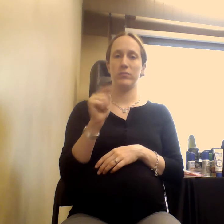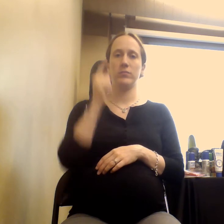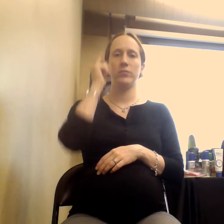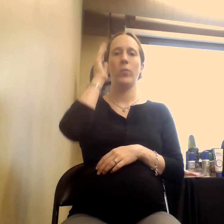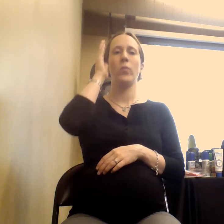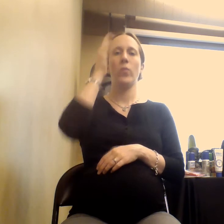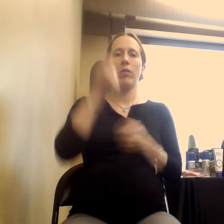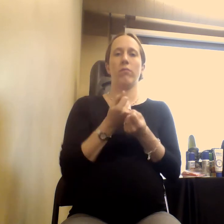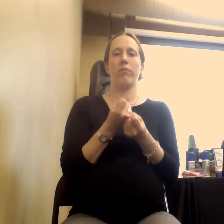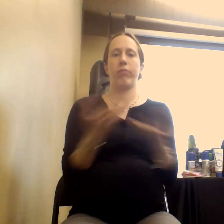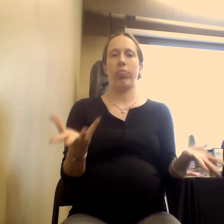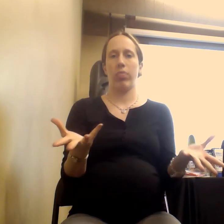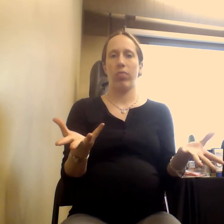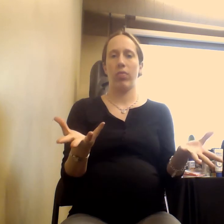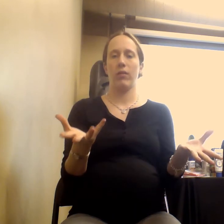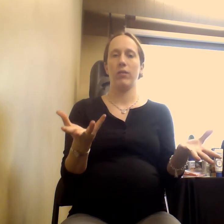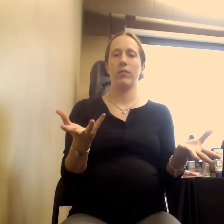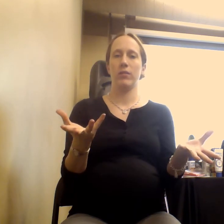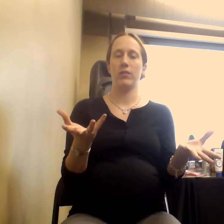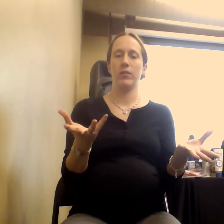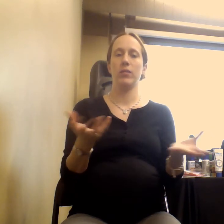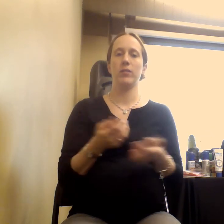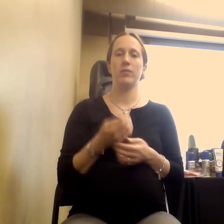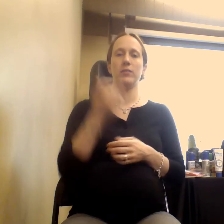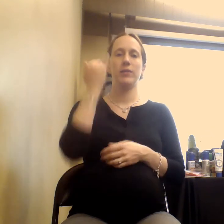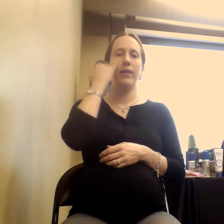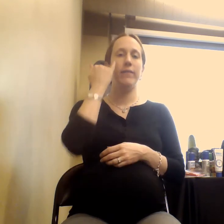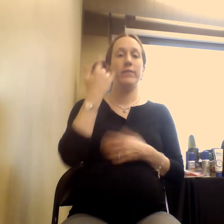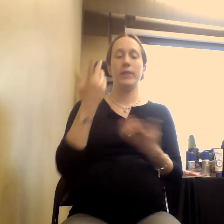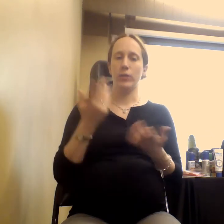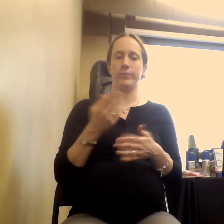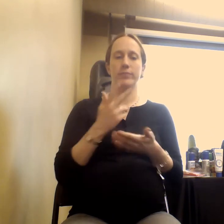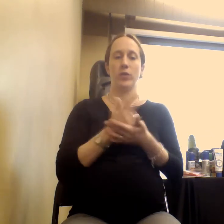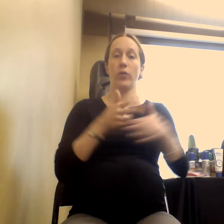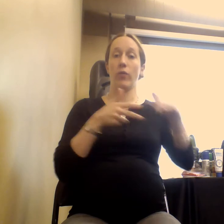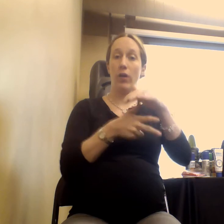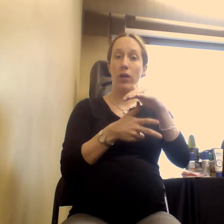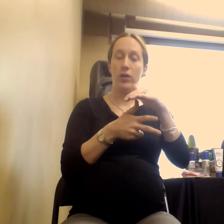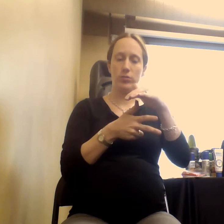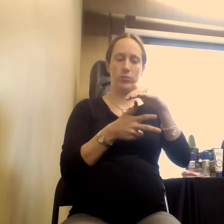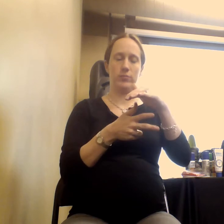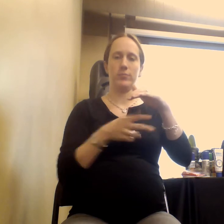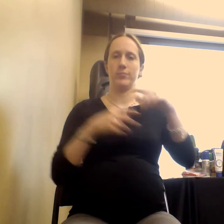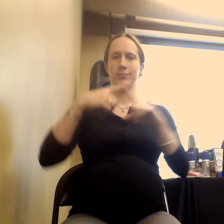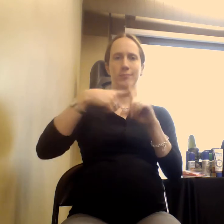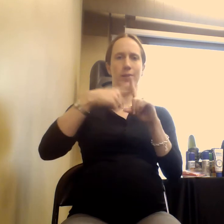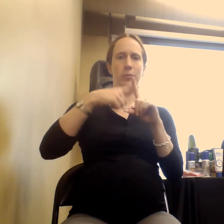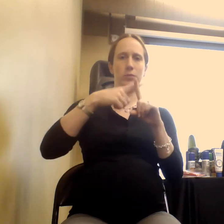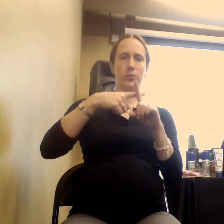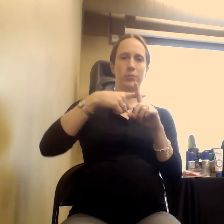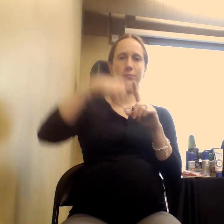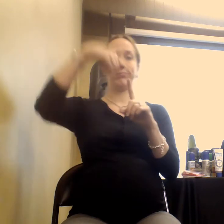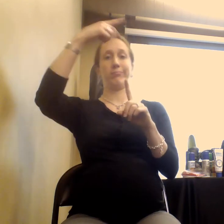rapid temperature changes and humidity changes, which happen in garages, sheds. So anything you have that's camping